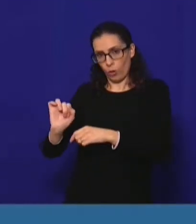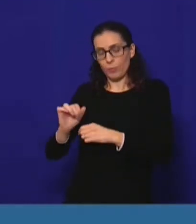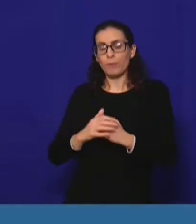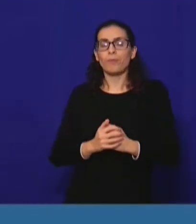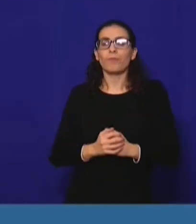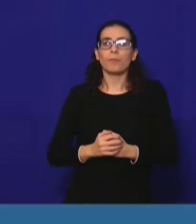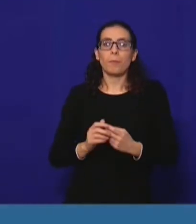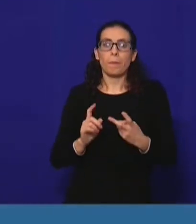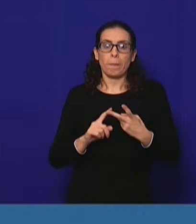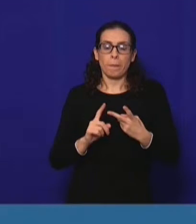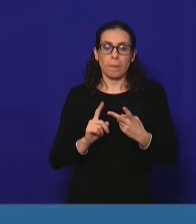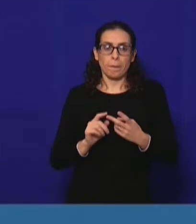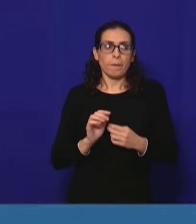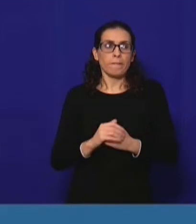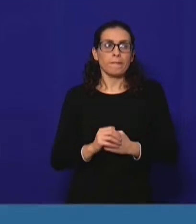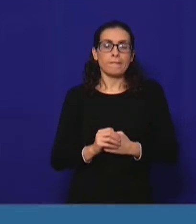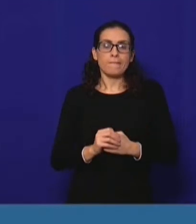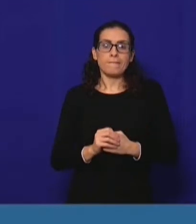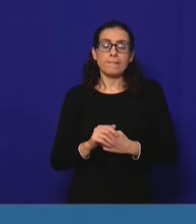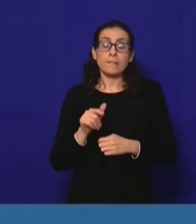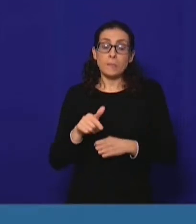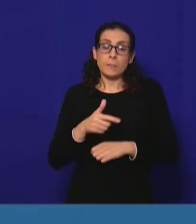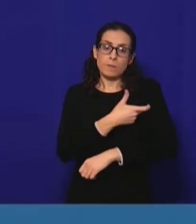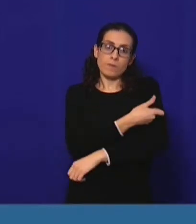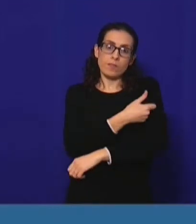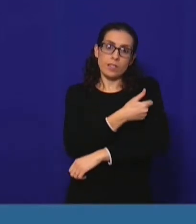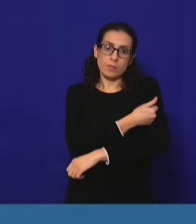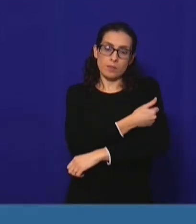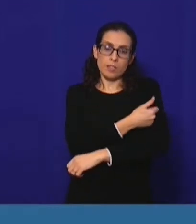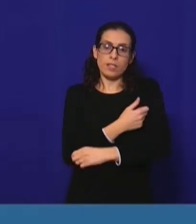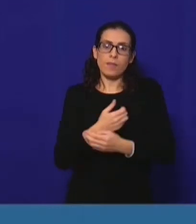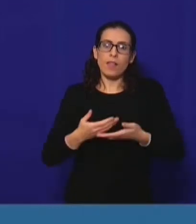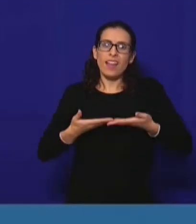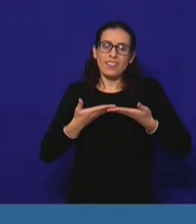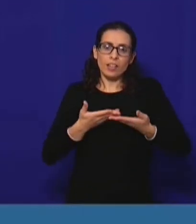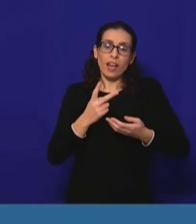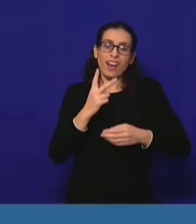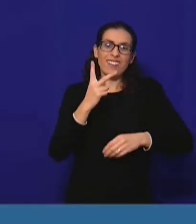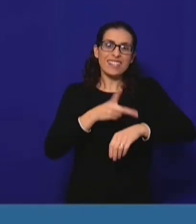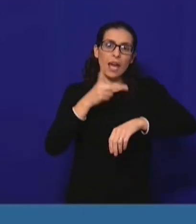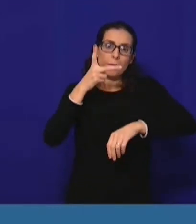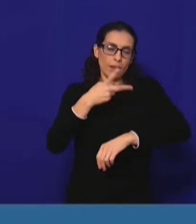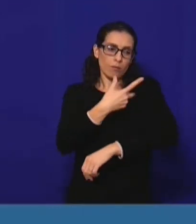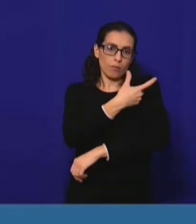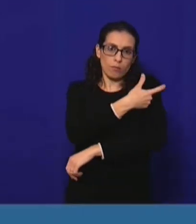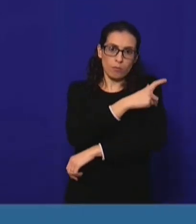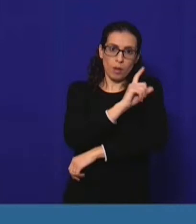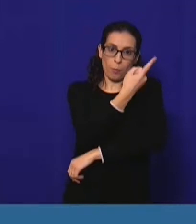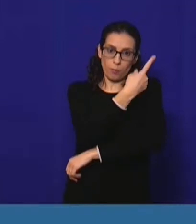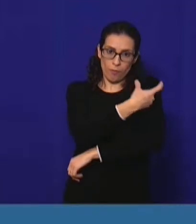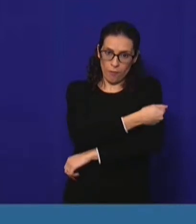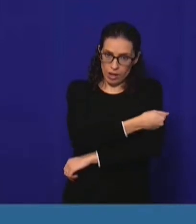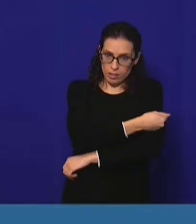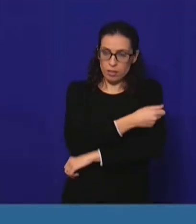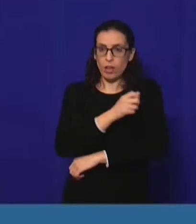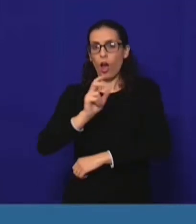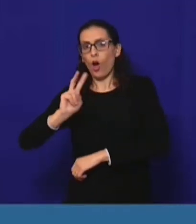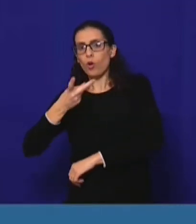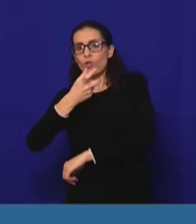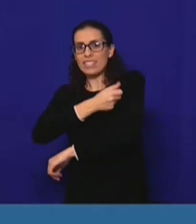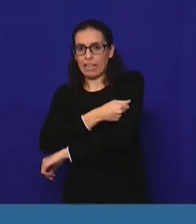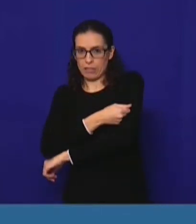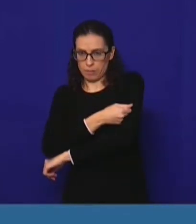ħafna li semmejt huwa li din hija tilqima li tingħata f'żewġ dożi. Forsi min għandu it-tfal jaf li